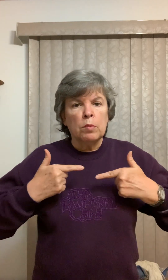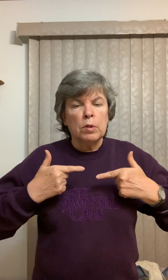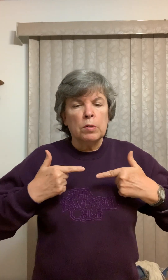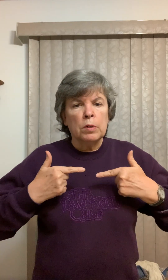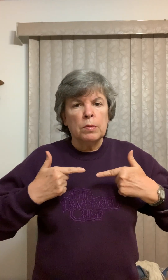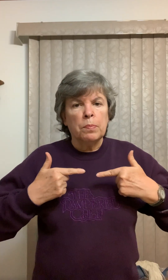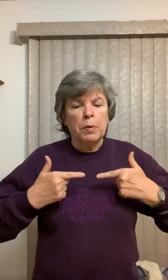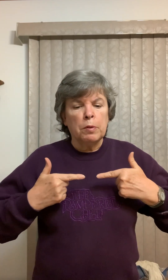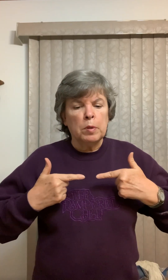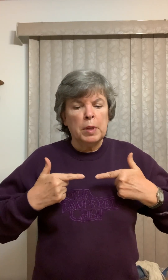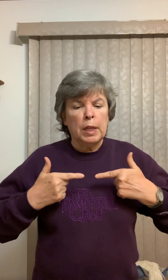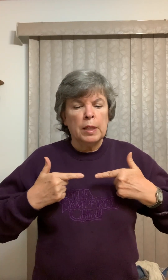word are going to be like that.